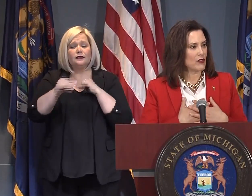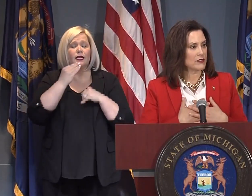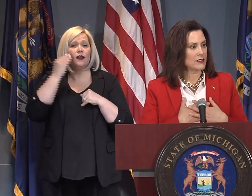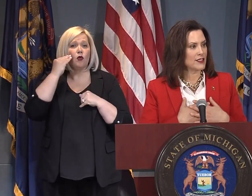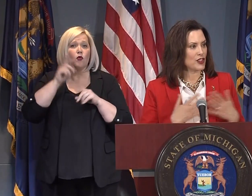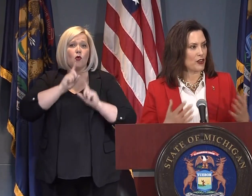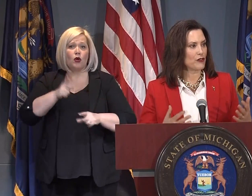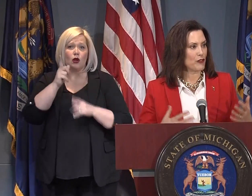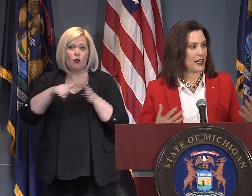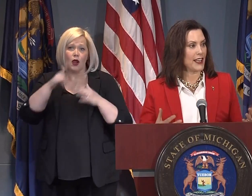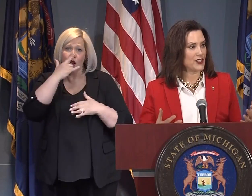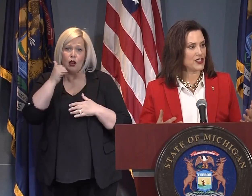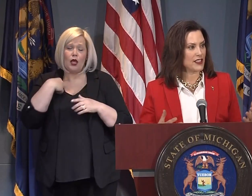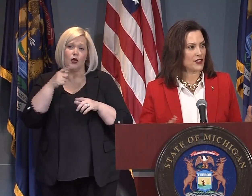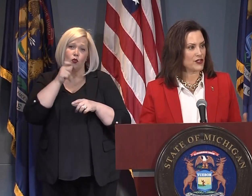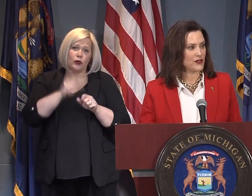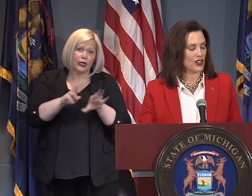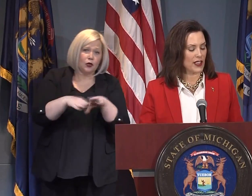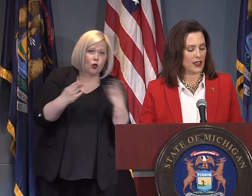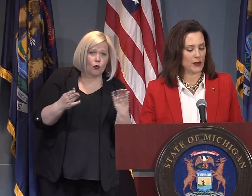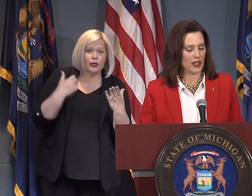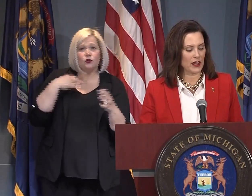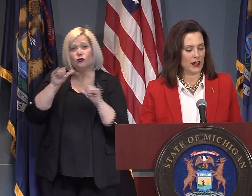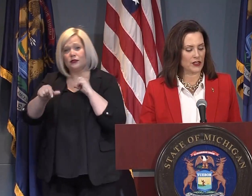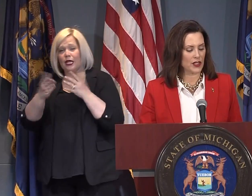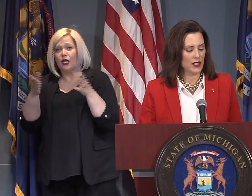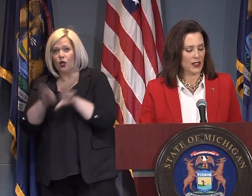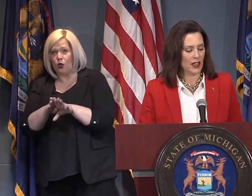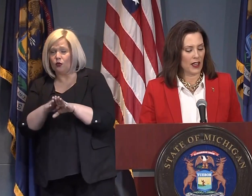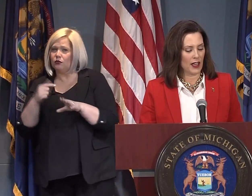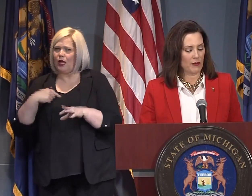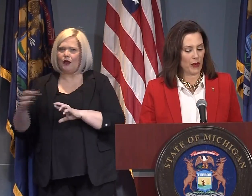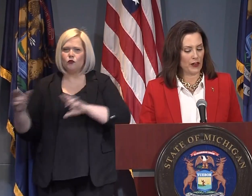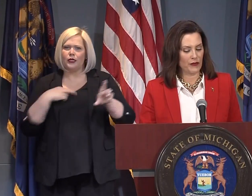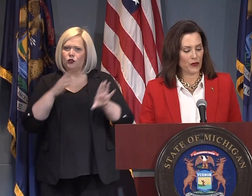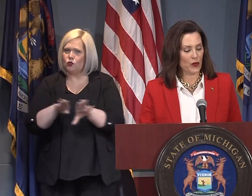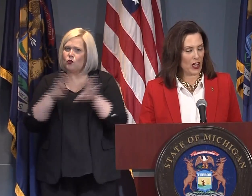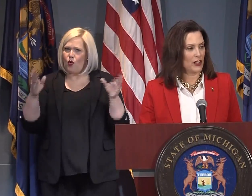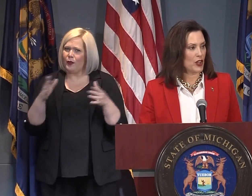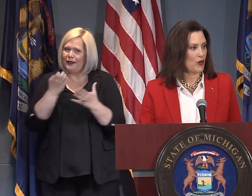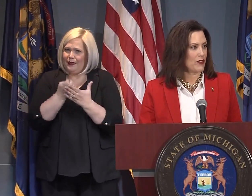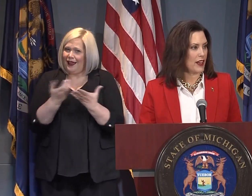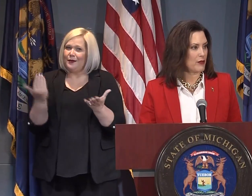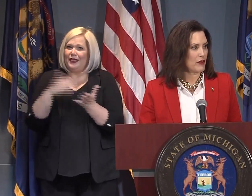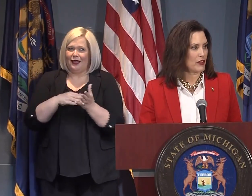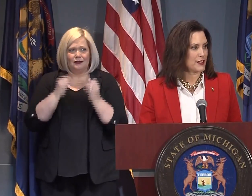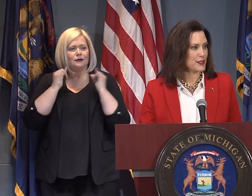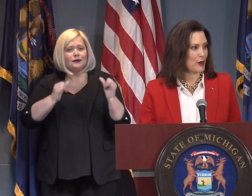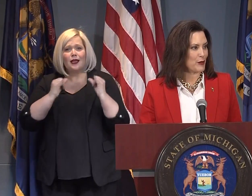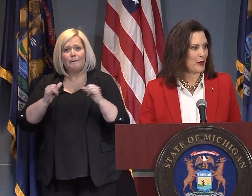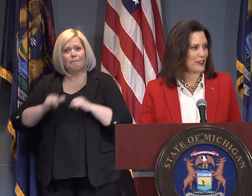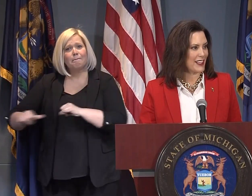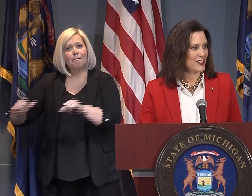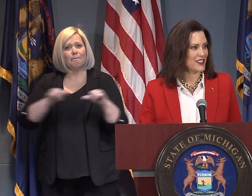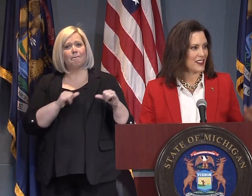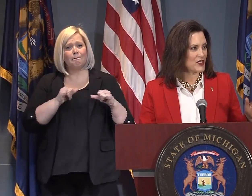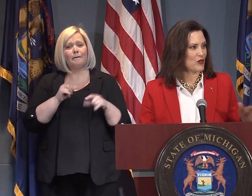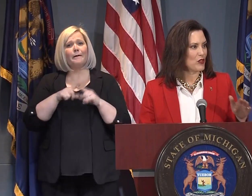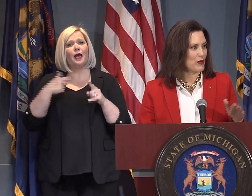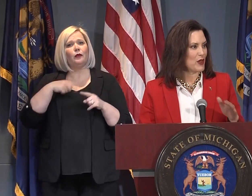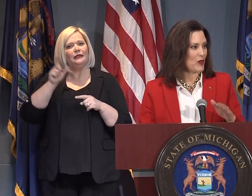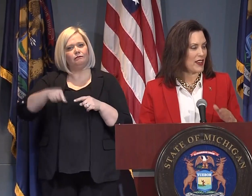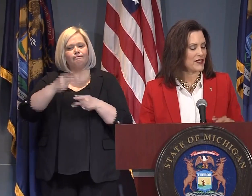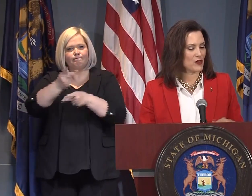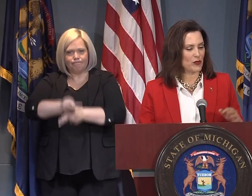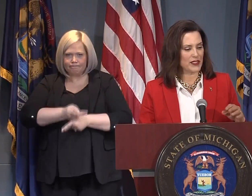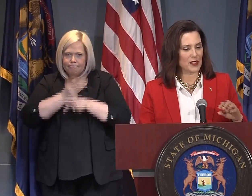as anyone to start re-engaging sectors of our economy, but we all know we've got to be really smart about what that looks like, and so it